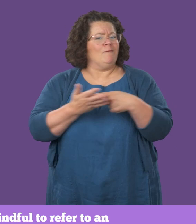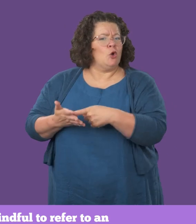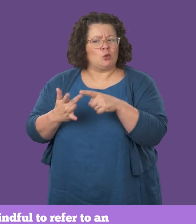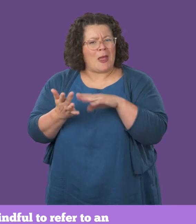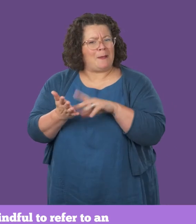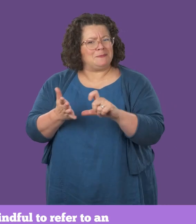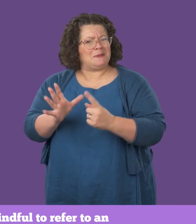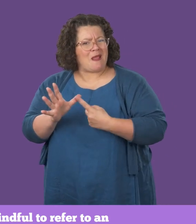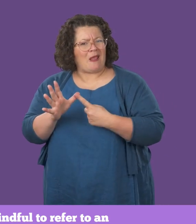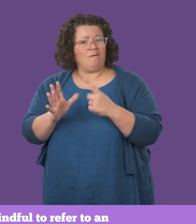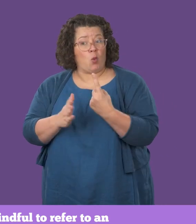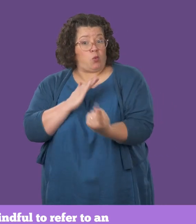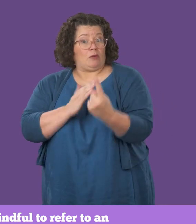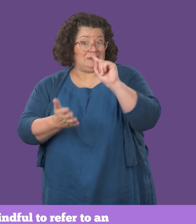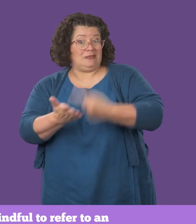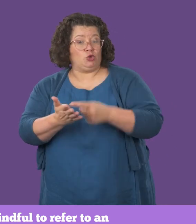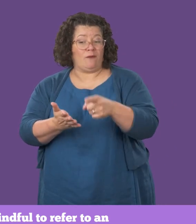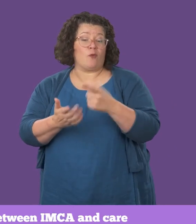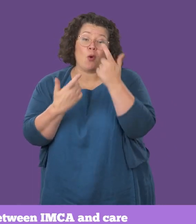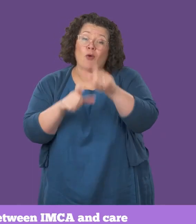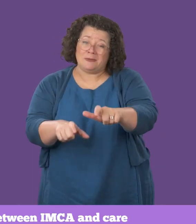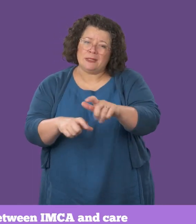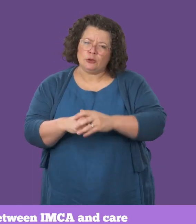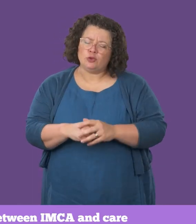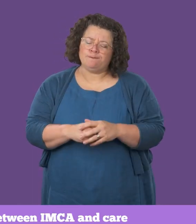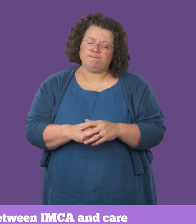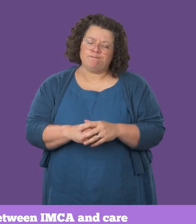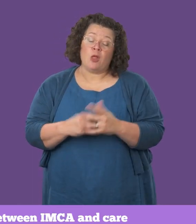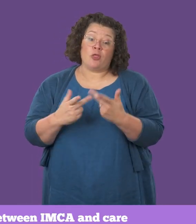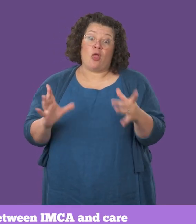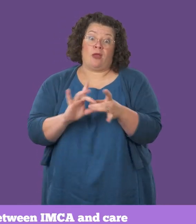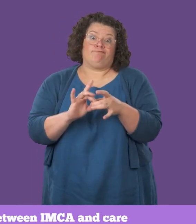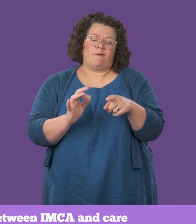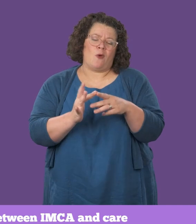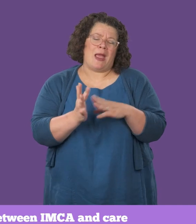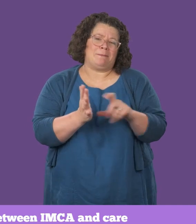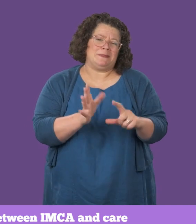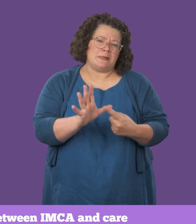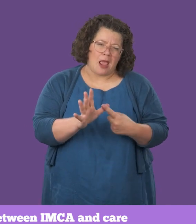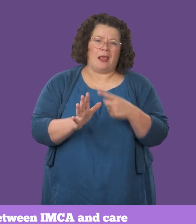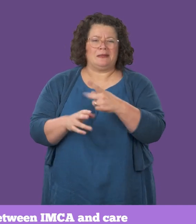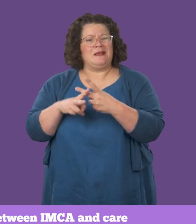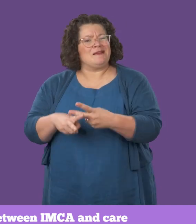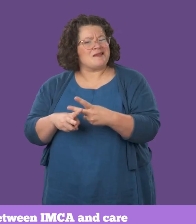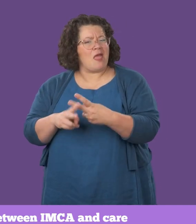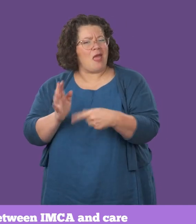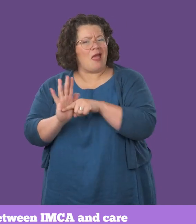on that single decision of accommodation. The other big crossover between IMCA and Care Act is that